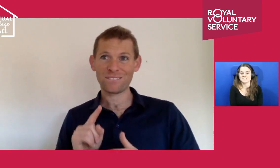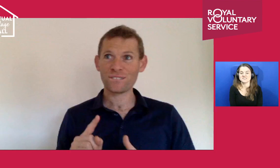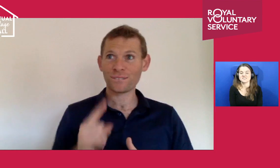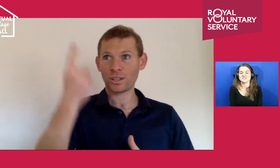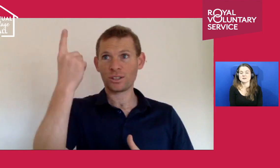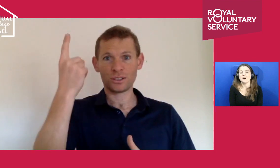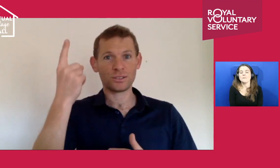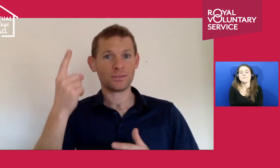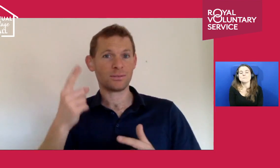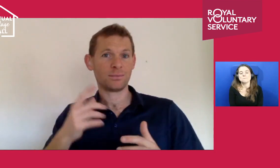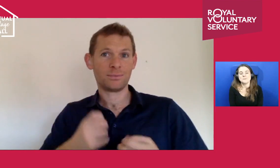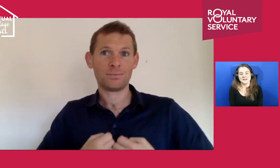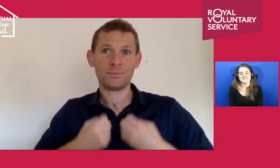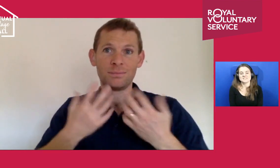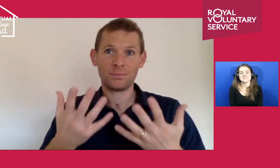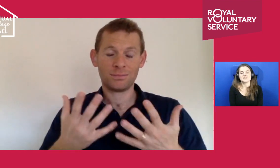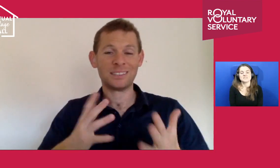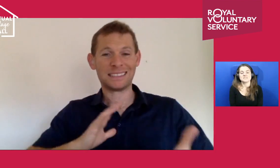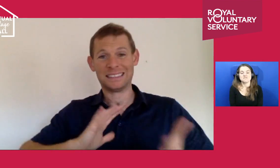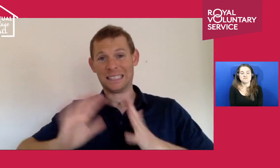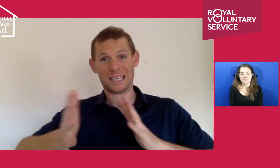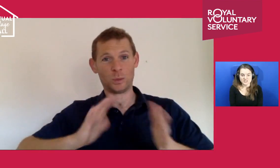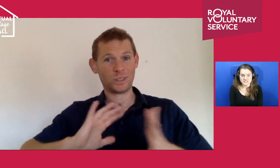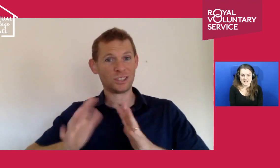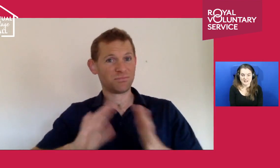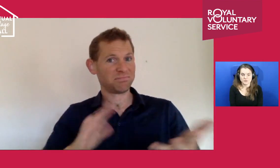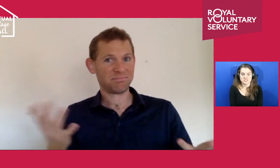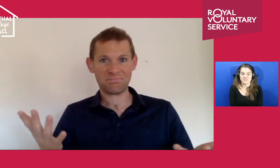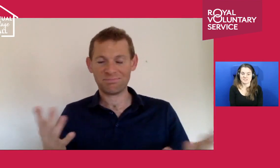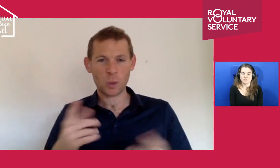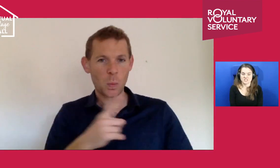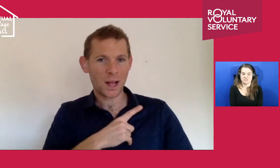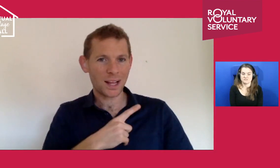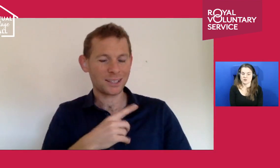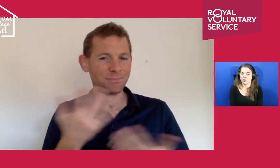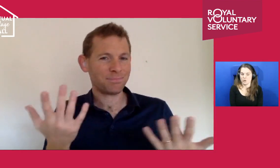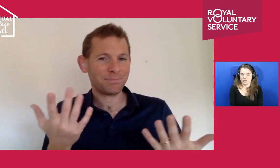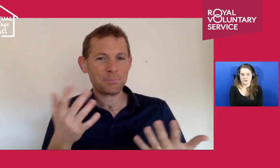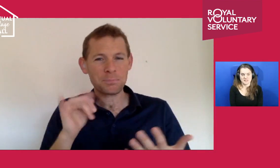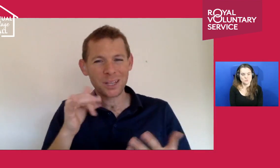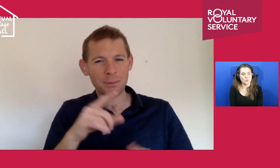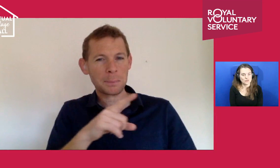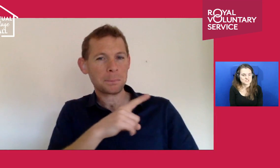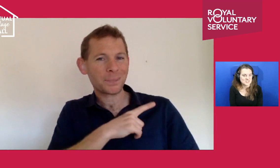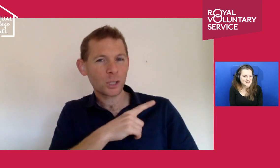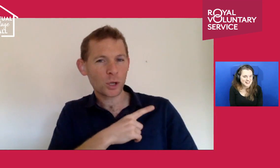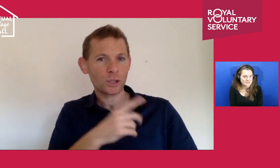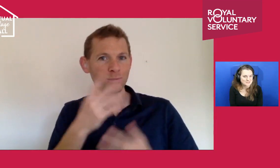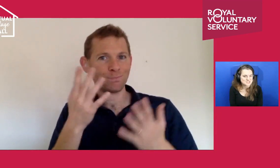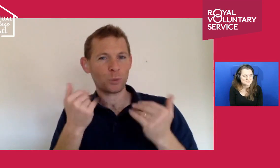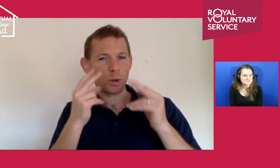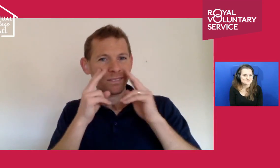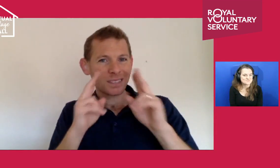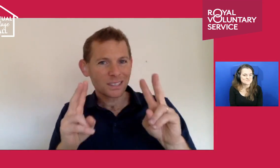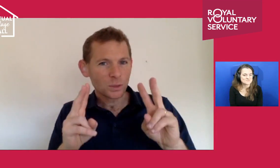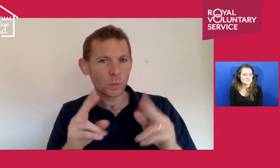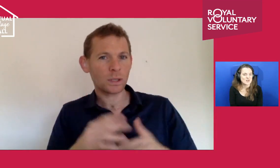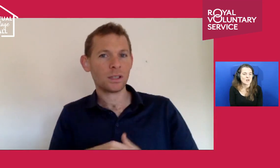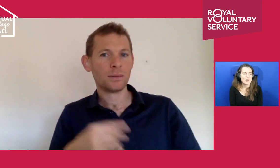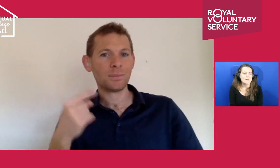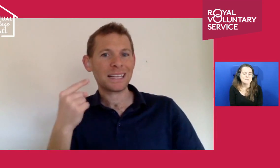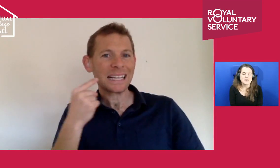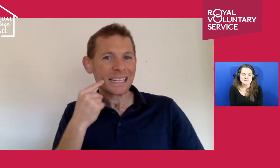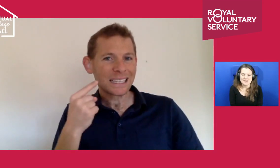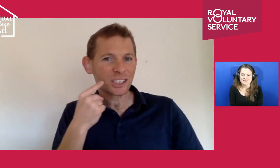English. But the first language of expression for all three was sign language.